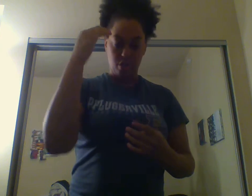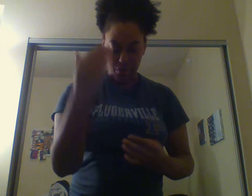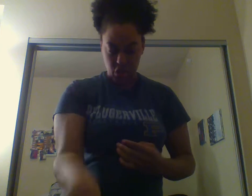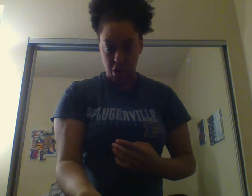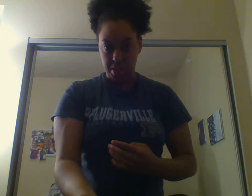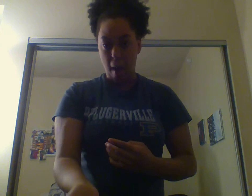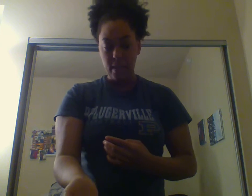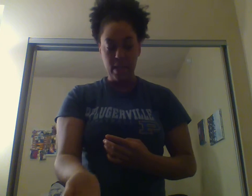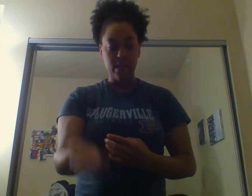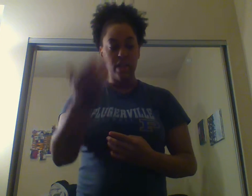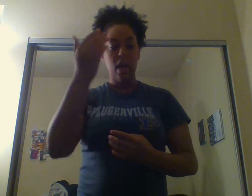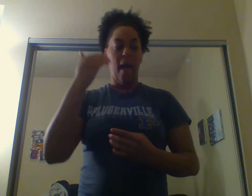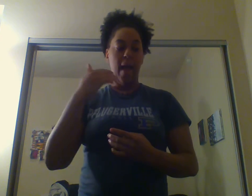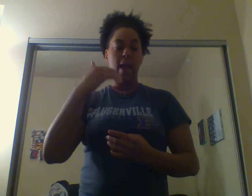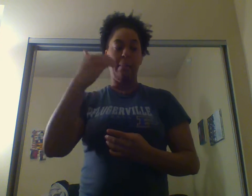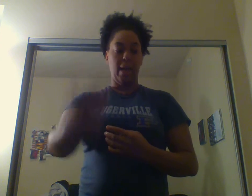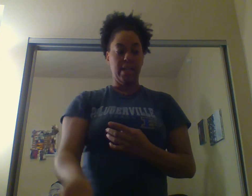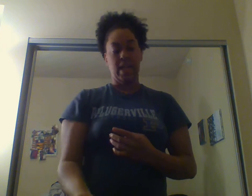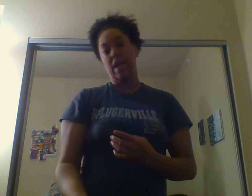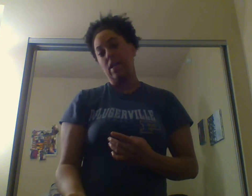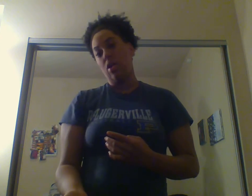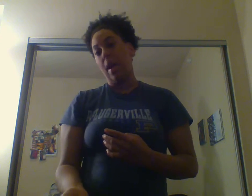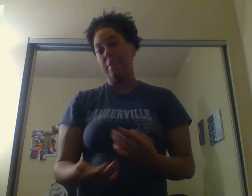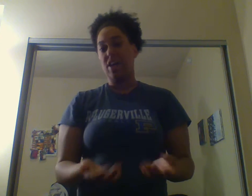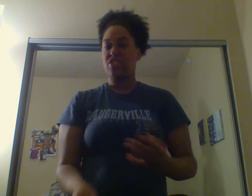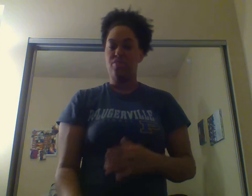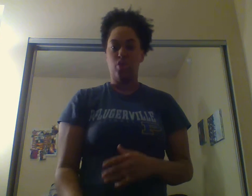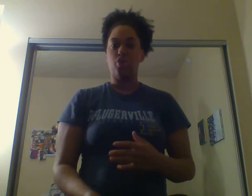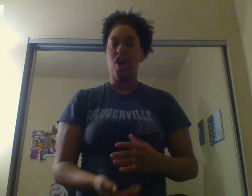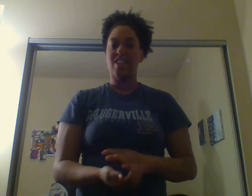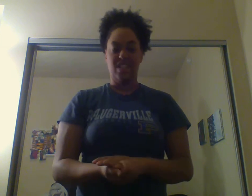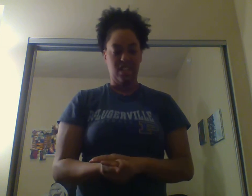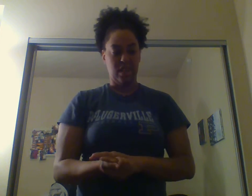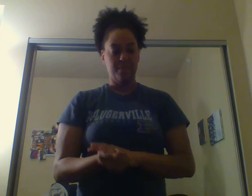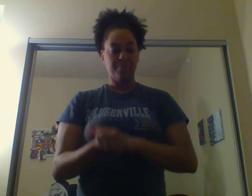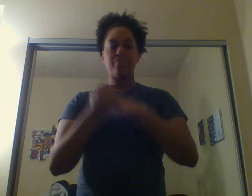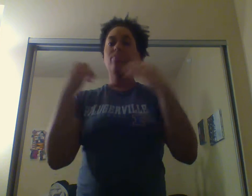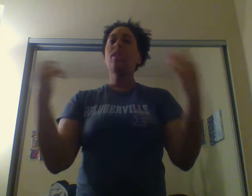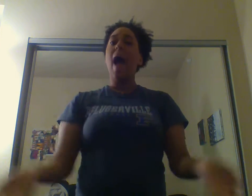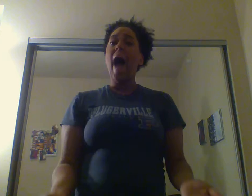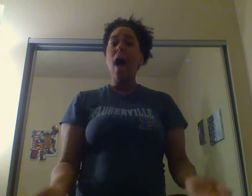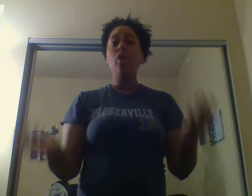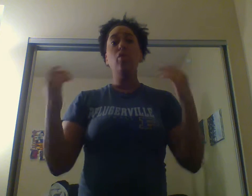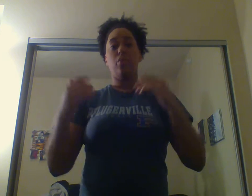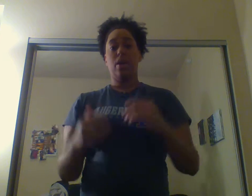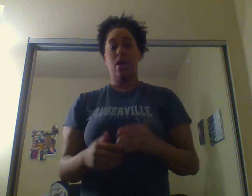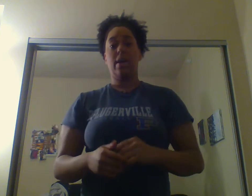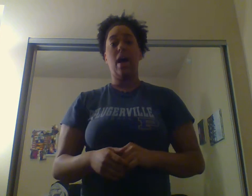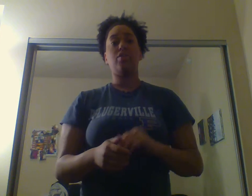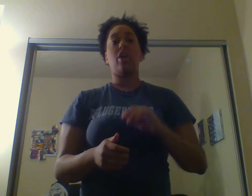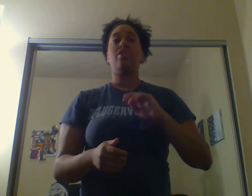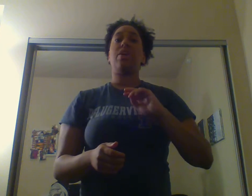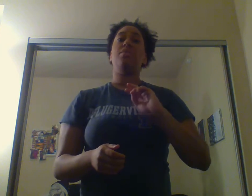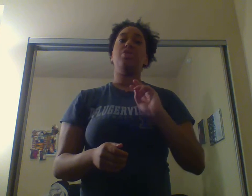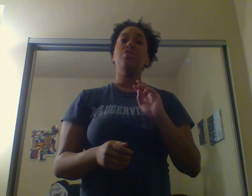assert our dominance and maintain a positive social identity. How? Gauss argues that we do it